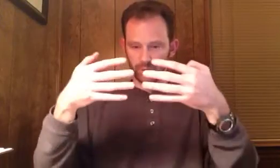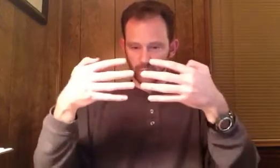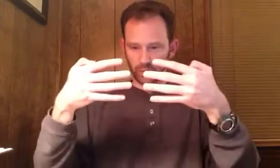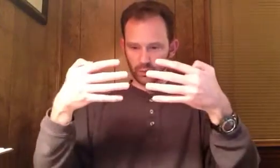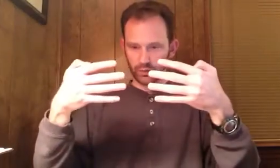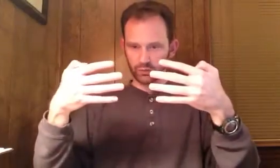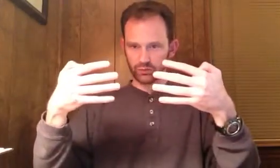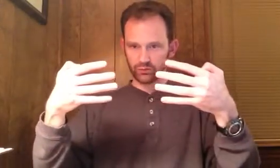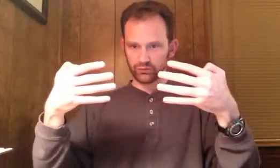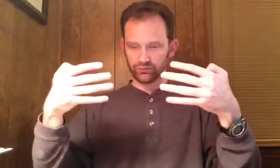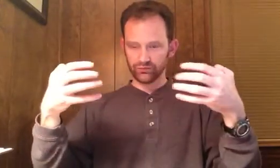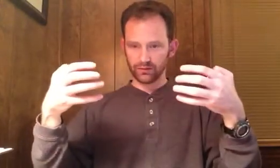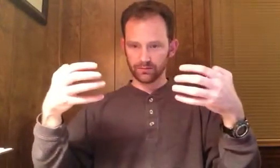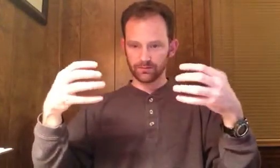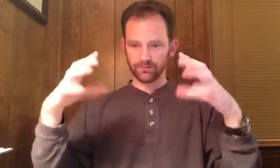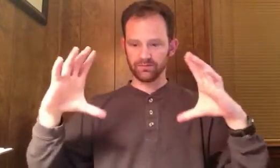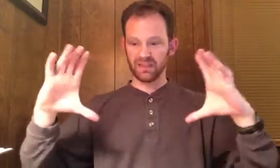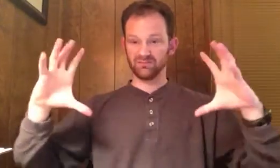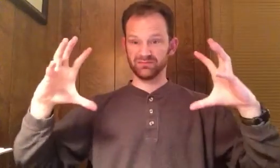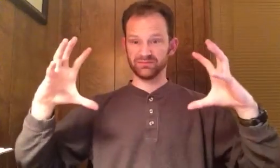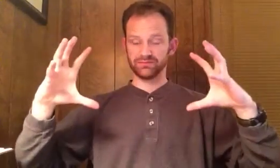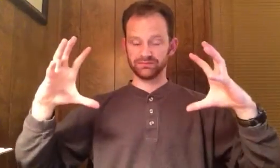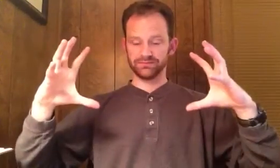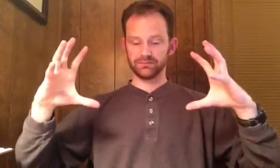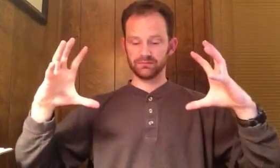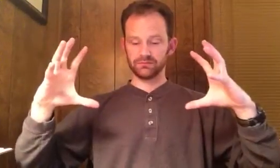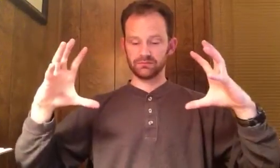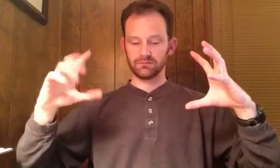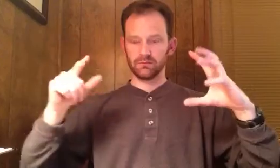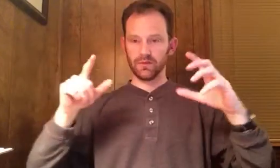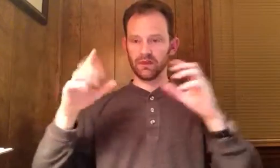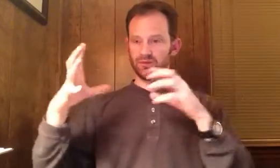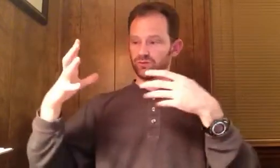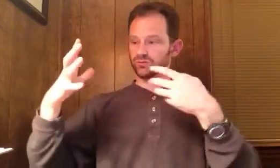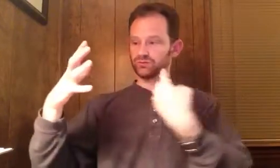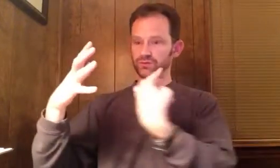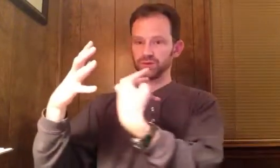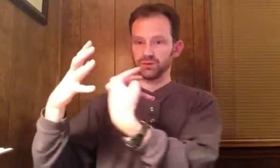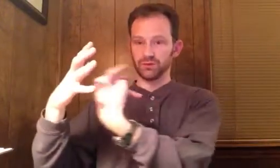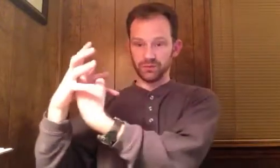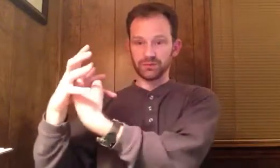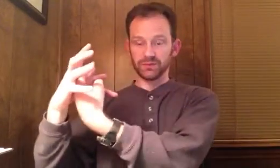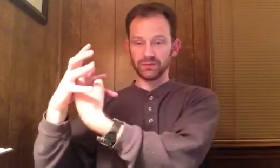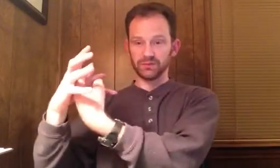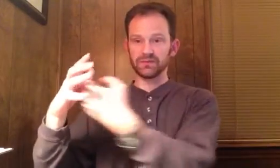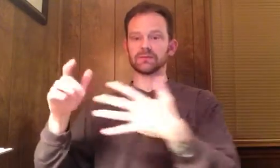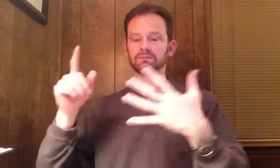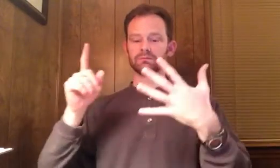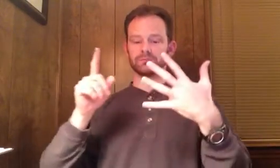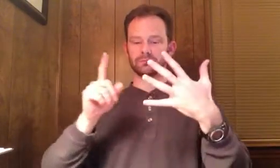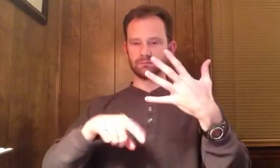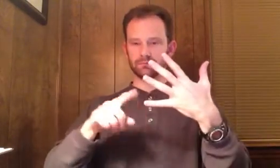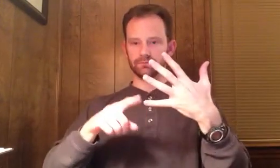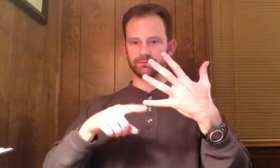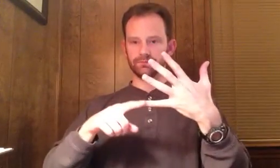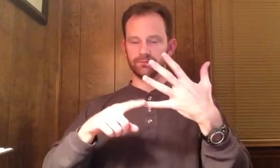other. When the chromosomes get to the side of the cell, it's time to move on to telophase. Telophase, now this